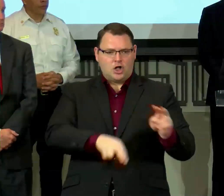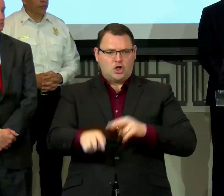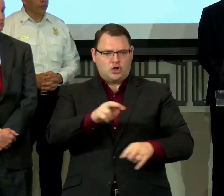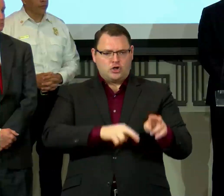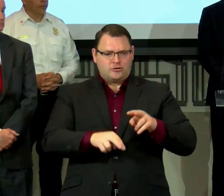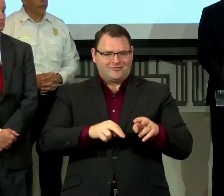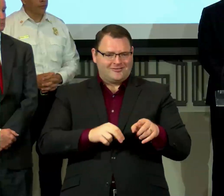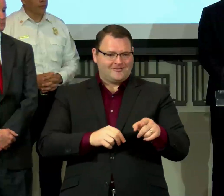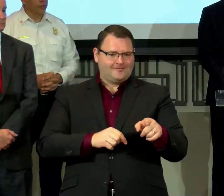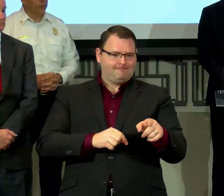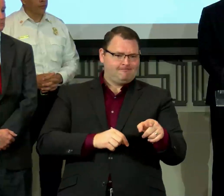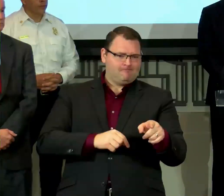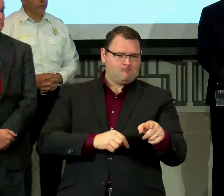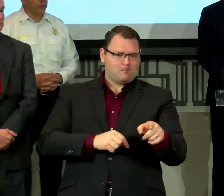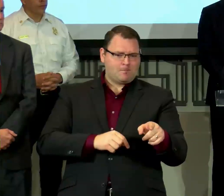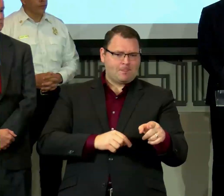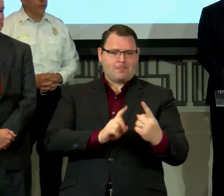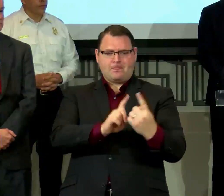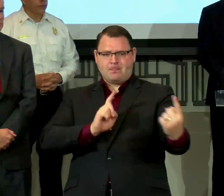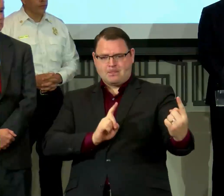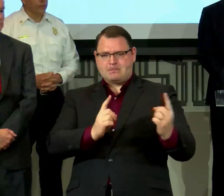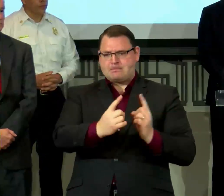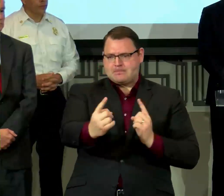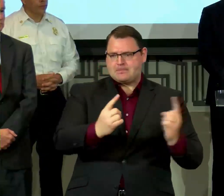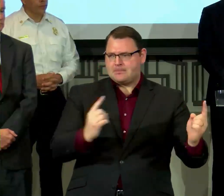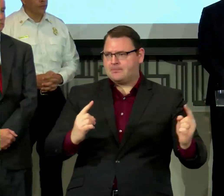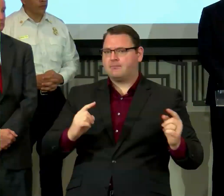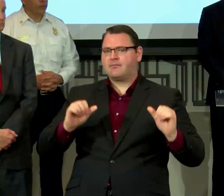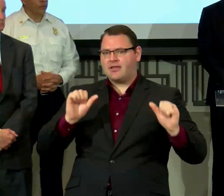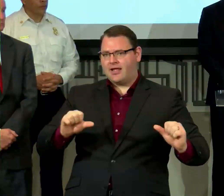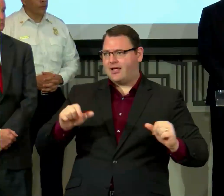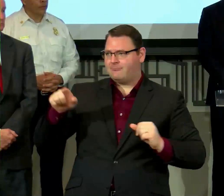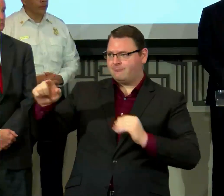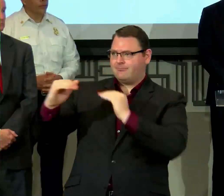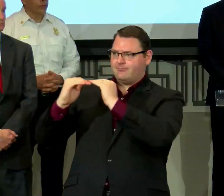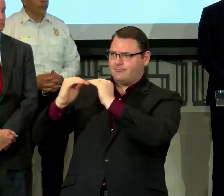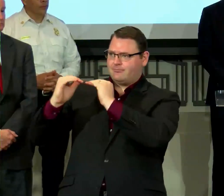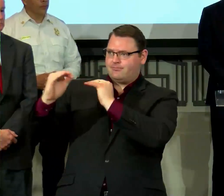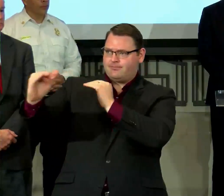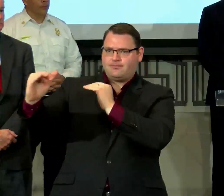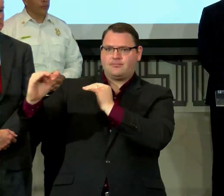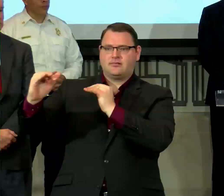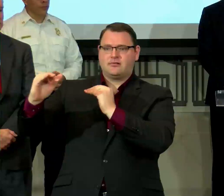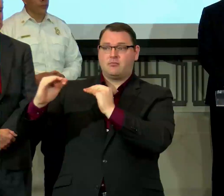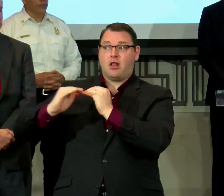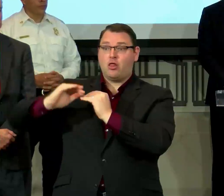and I just want to echo everything that the mayor said about that. Don't get distracted by the numbers. Focus on the message.